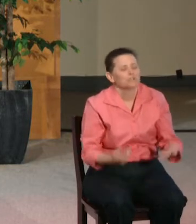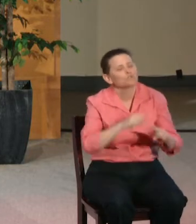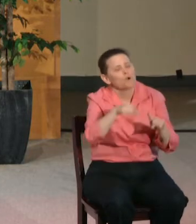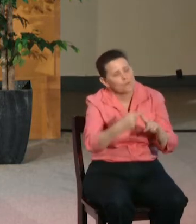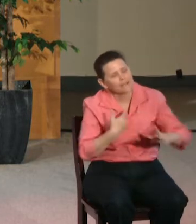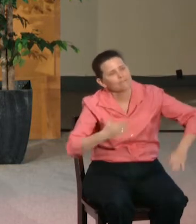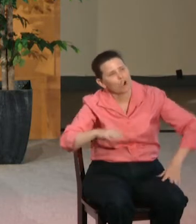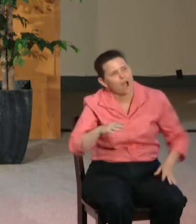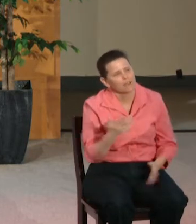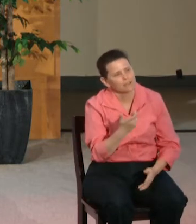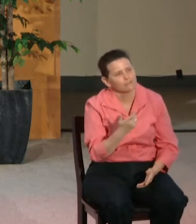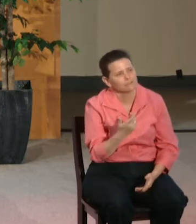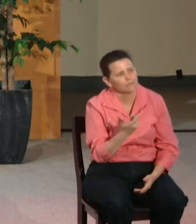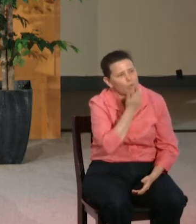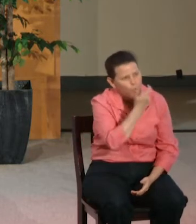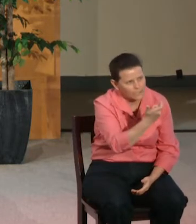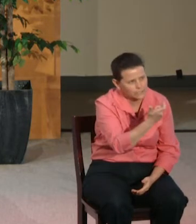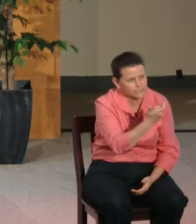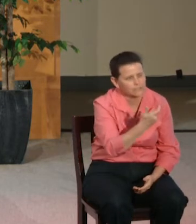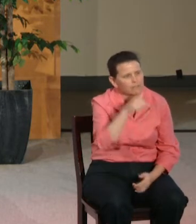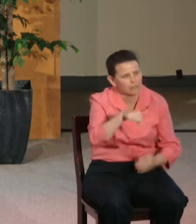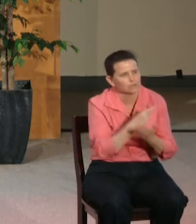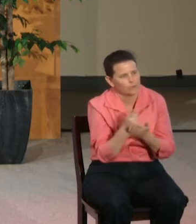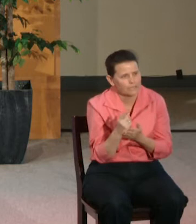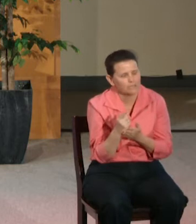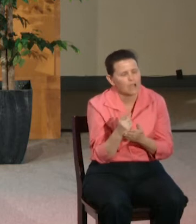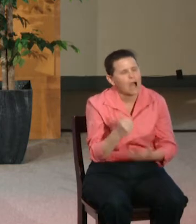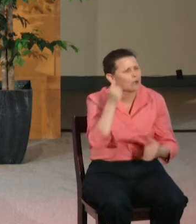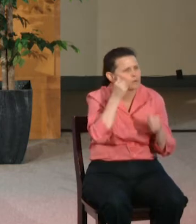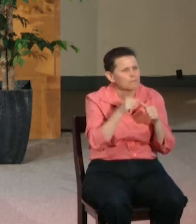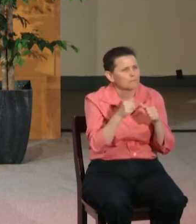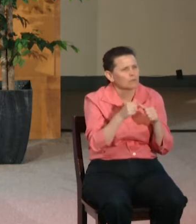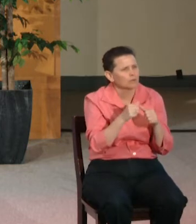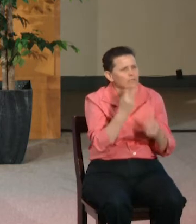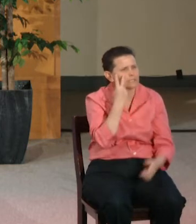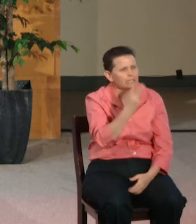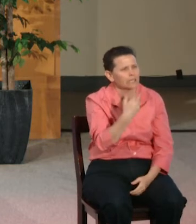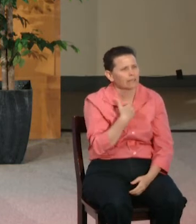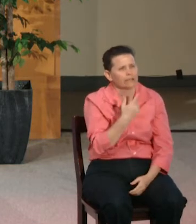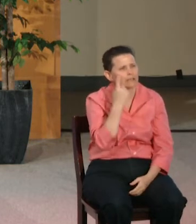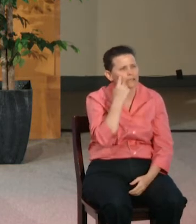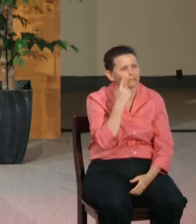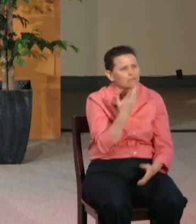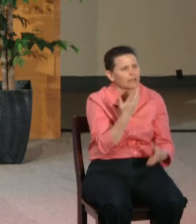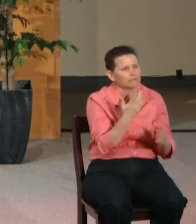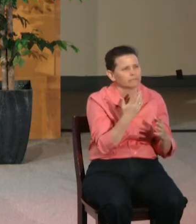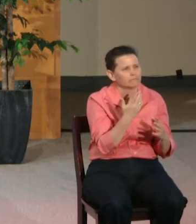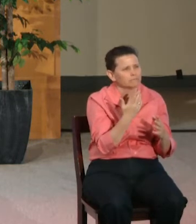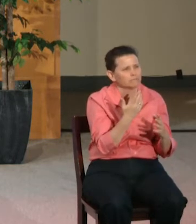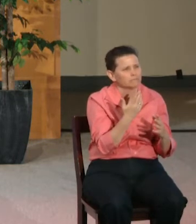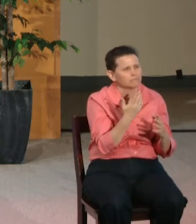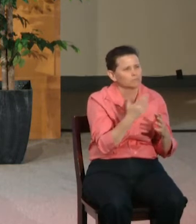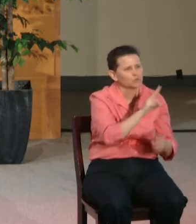to watch it before today, I remembered very fondly seeing the movie. I think it came out in 2006, I think, was when it came out, somewhere around that ballpark.